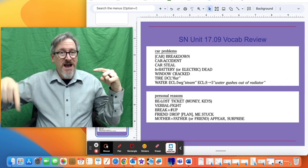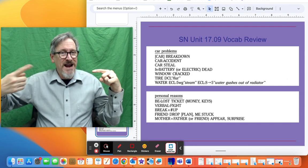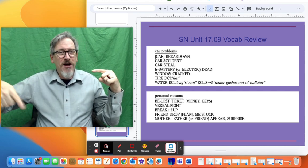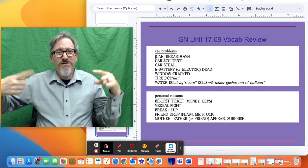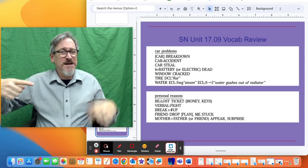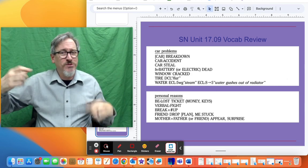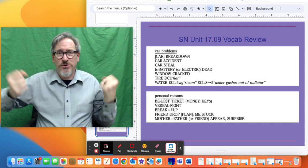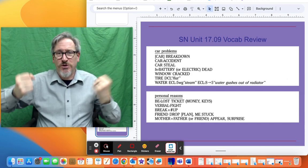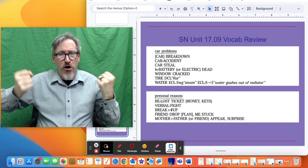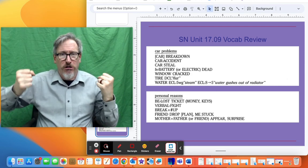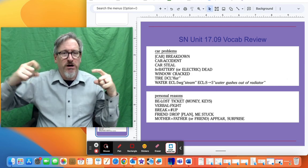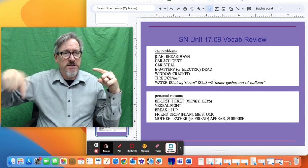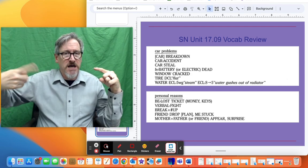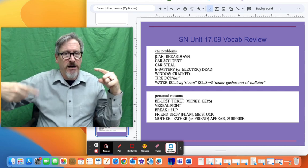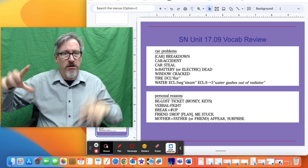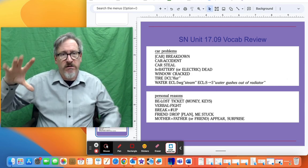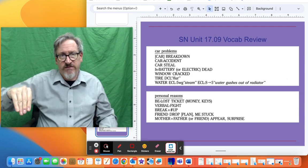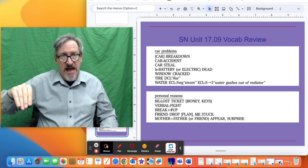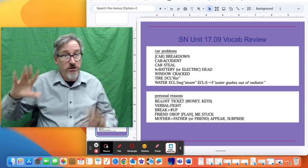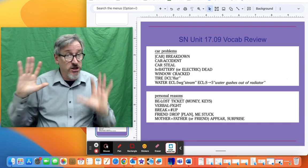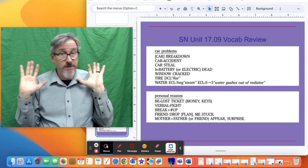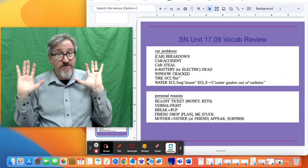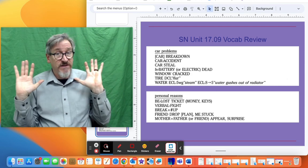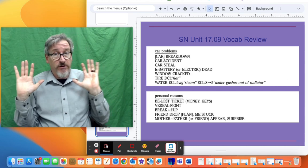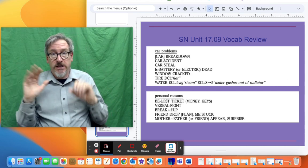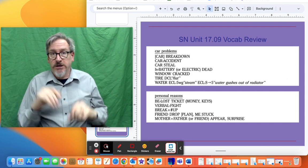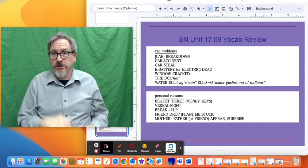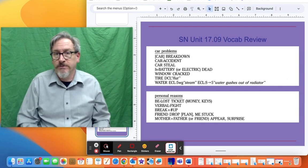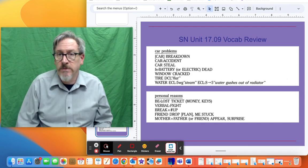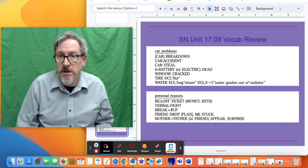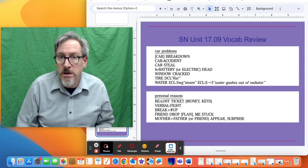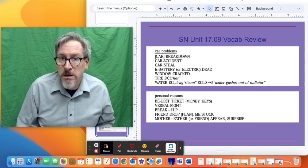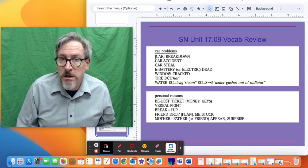And I oftentimes will do car, tire, flat, just to be very clear.